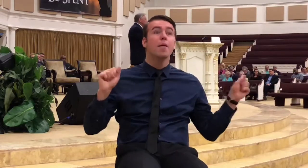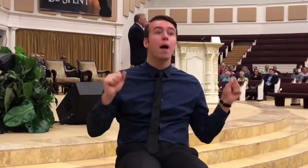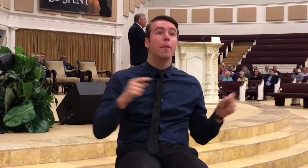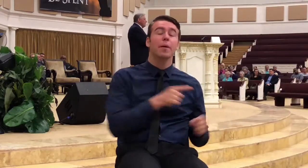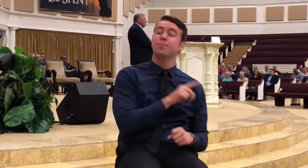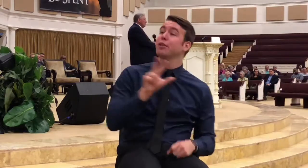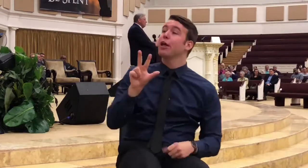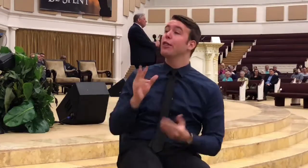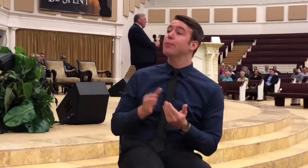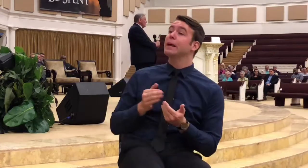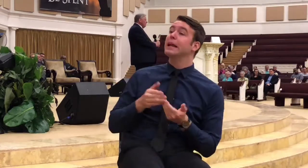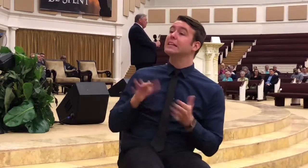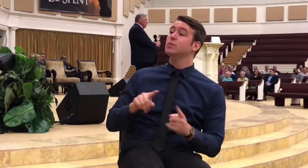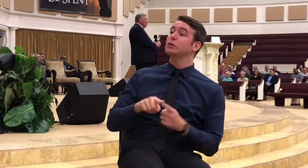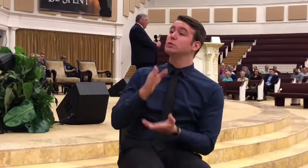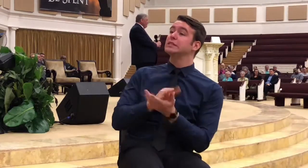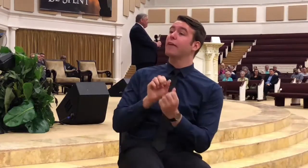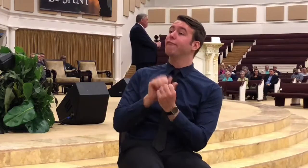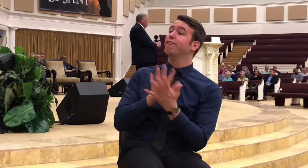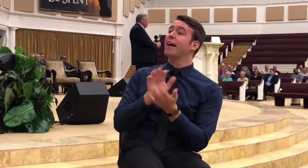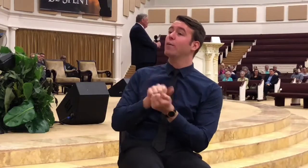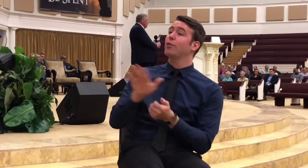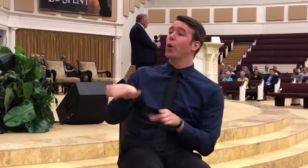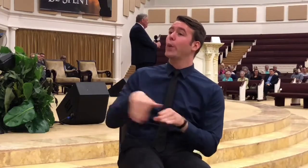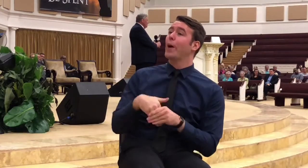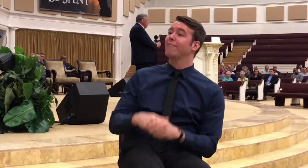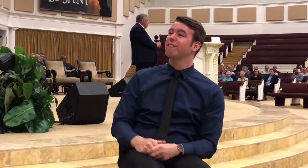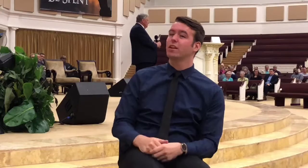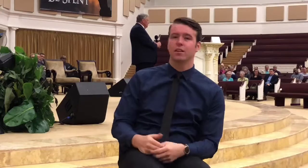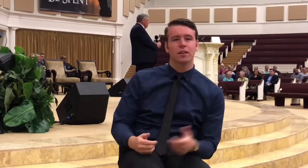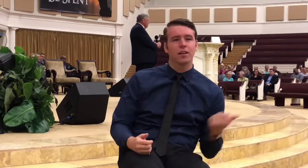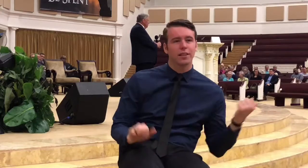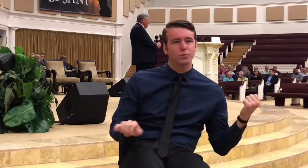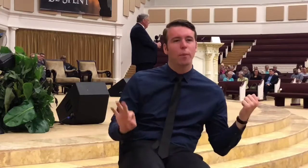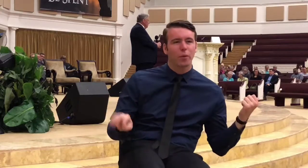three easy ways to quit fighting with your wife.